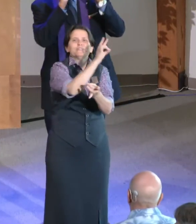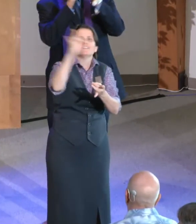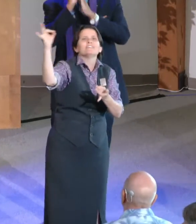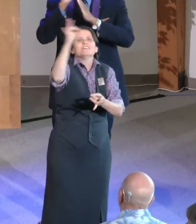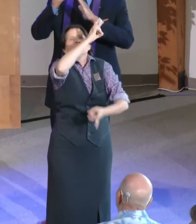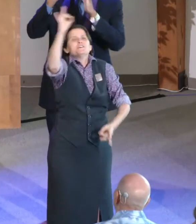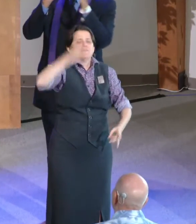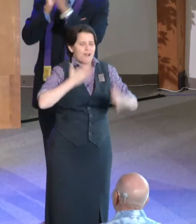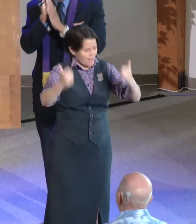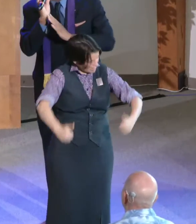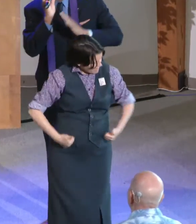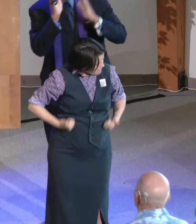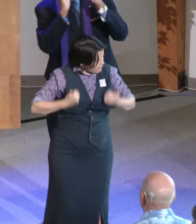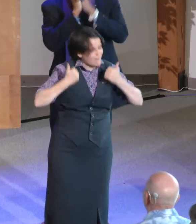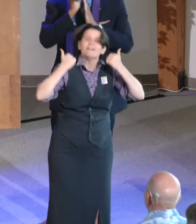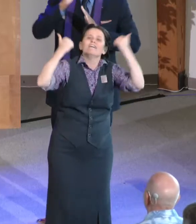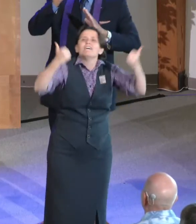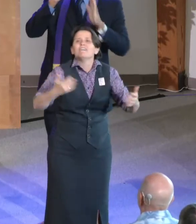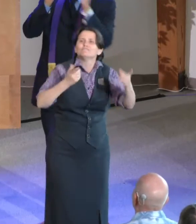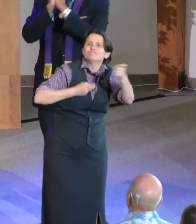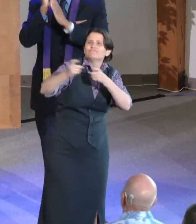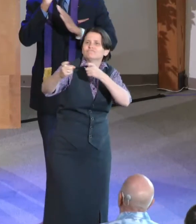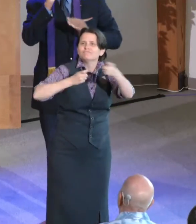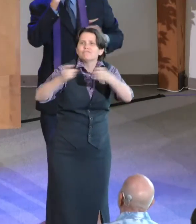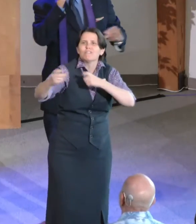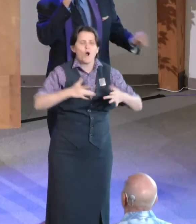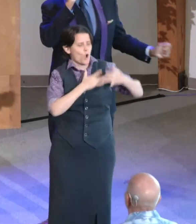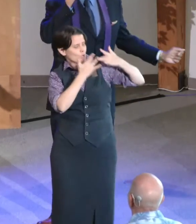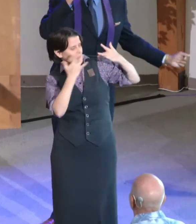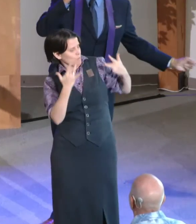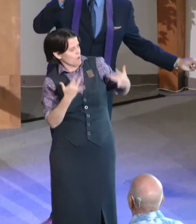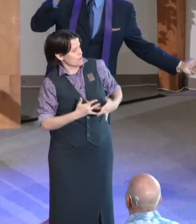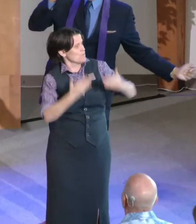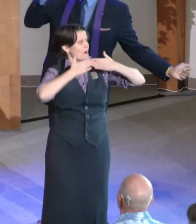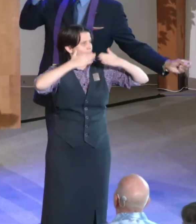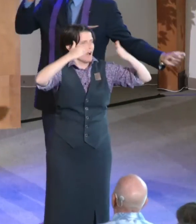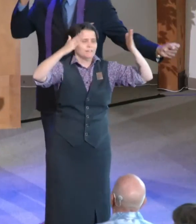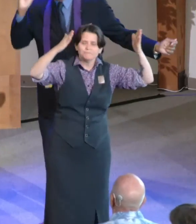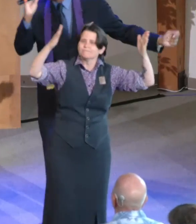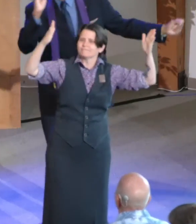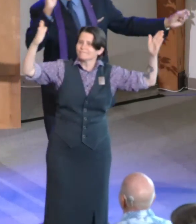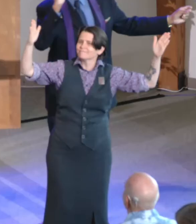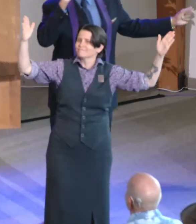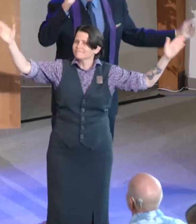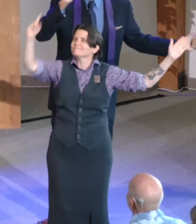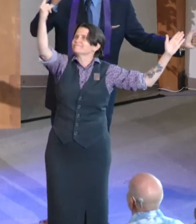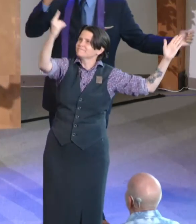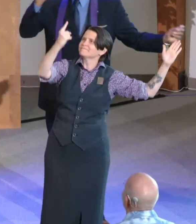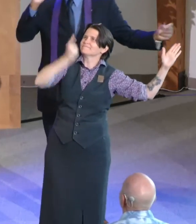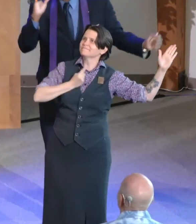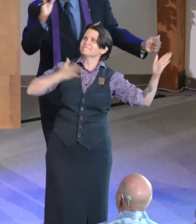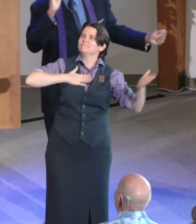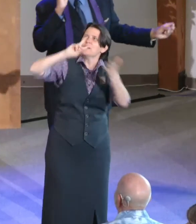and my heart is open wide. Yes, I'm only here for God.